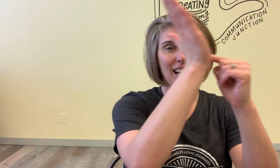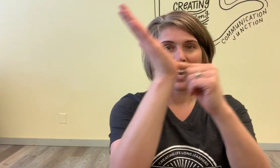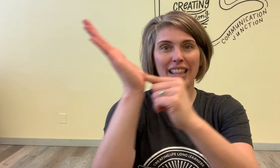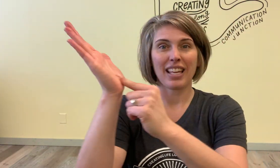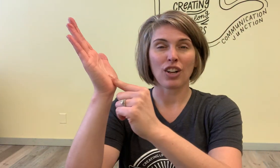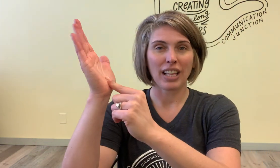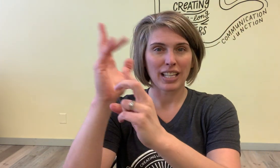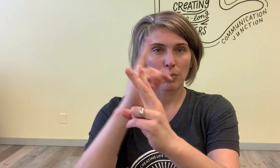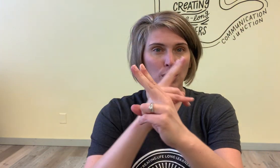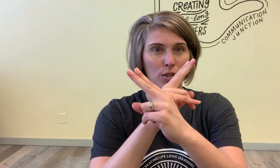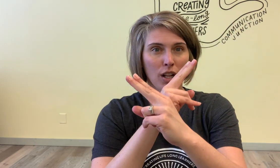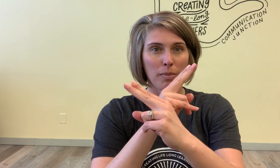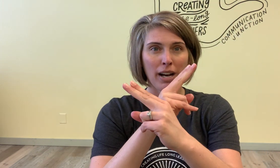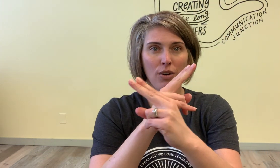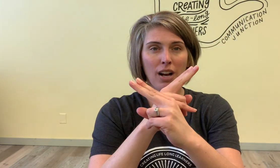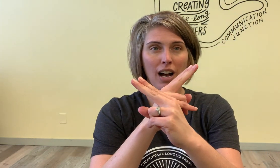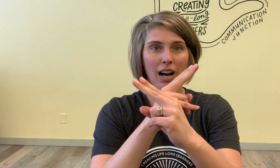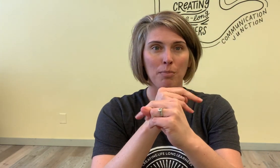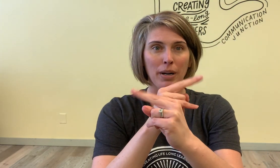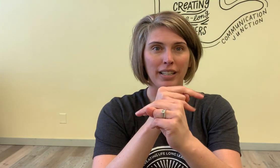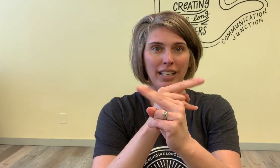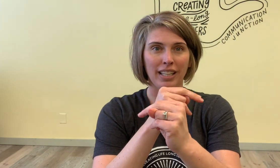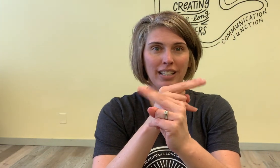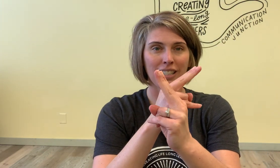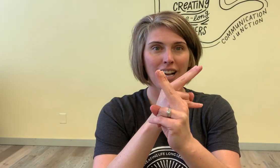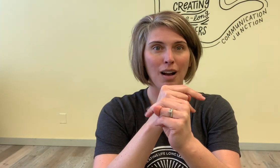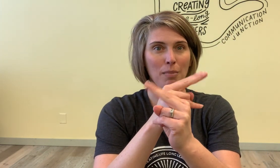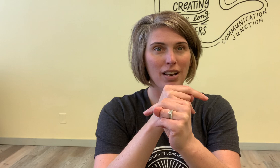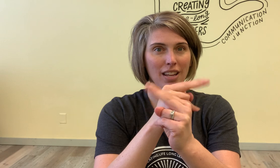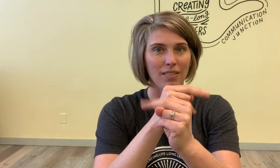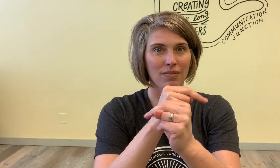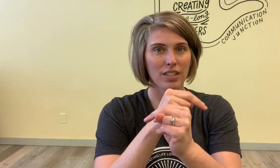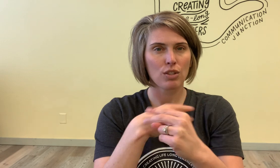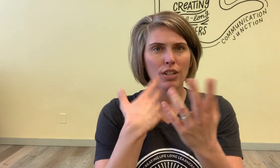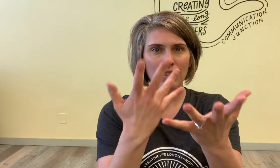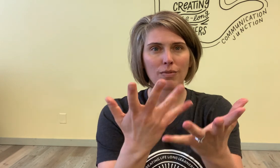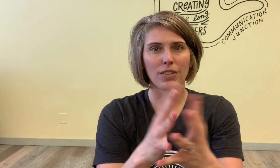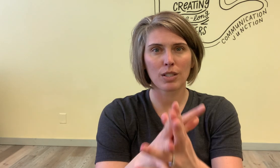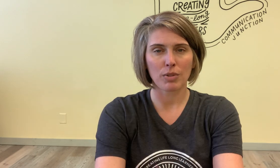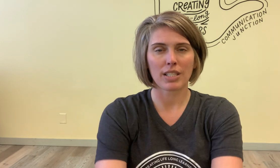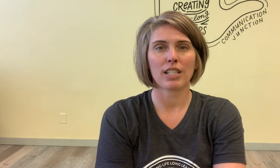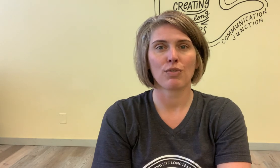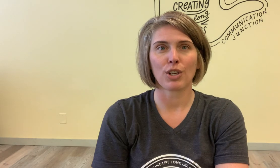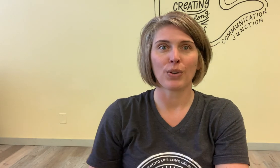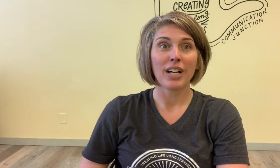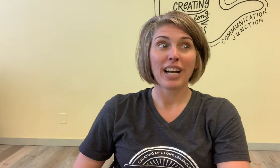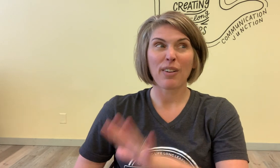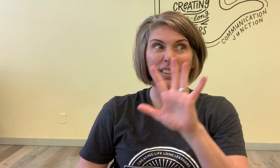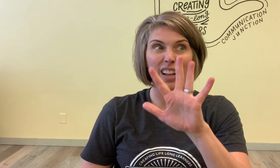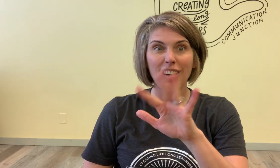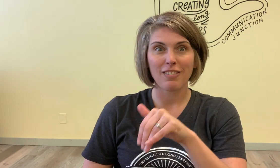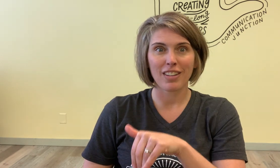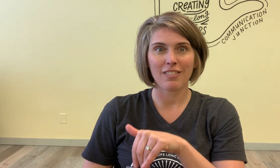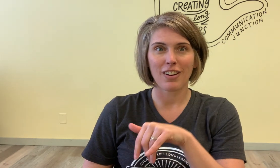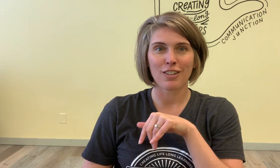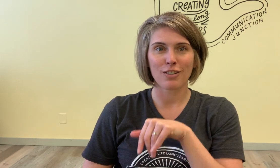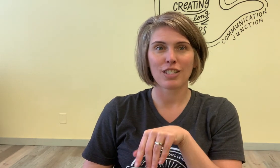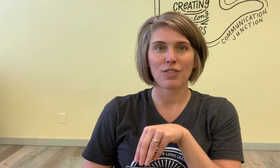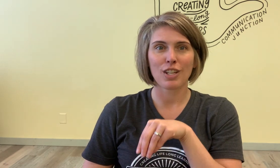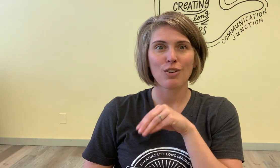And then our last book was all about a bunny, a bunny. So there's some fun spring signs for you. I would love if under this video you